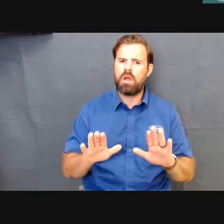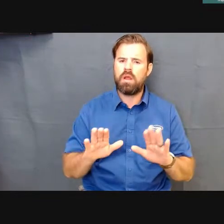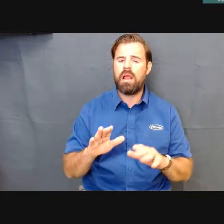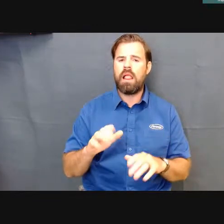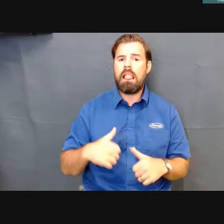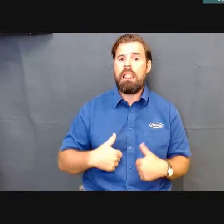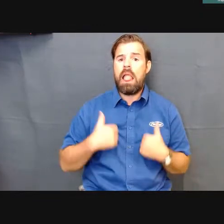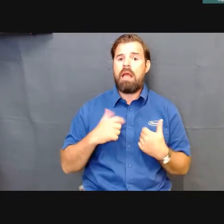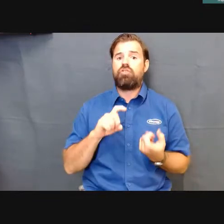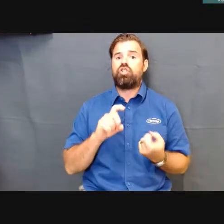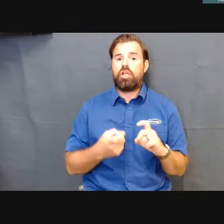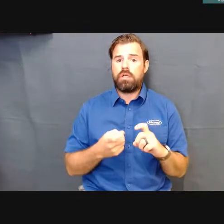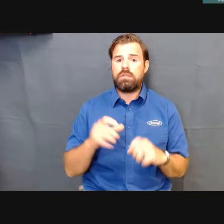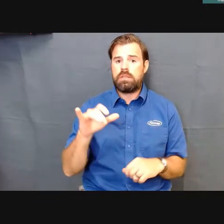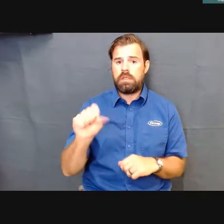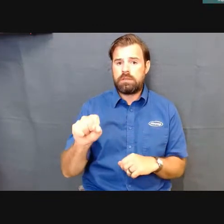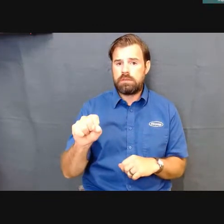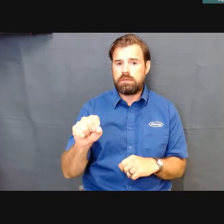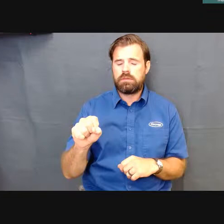Life changed because